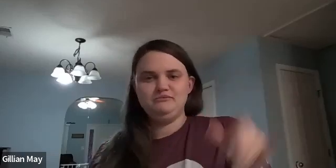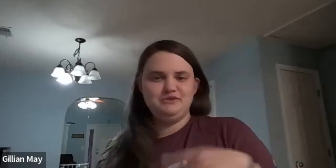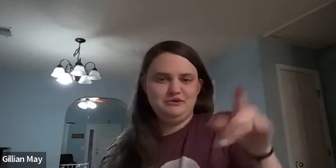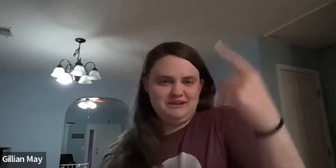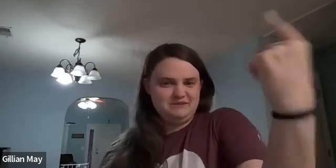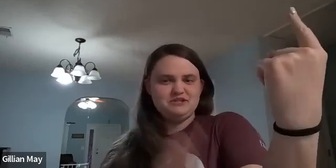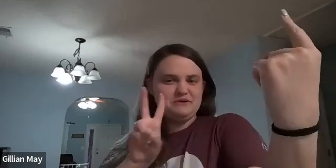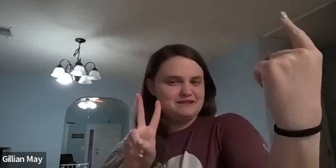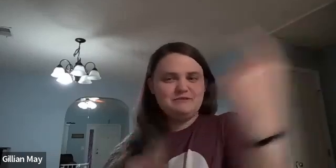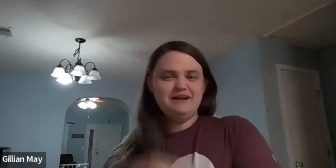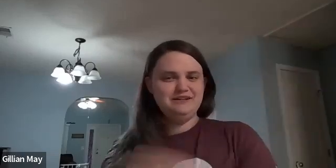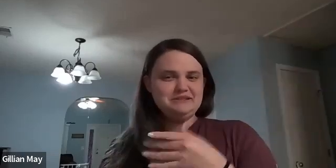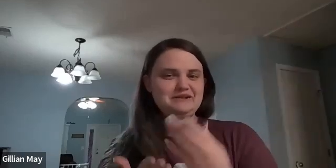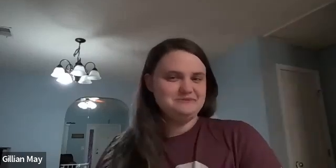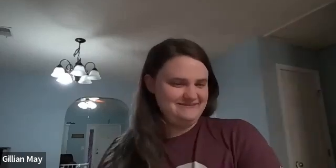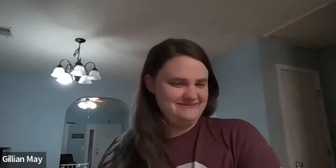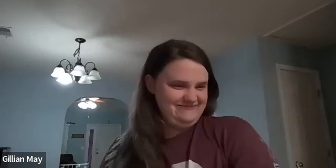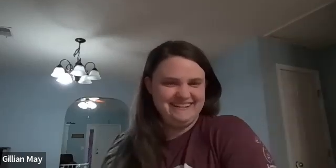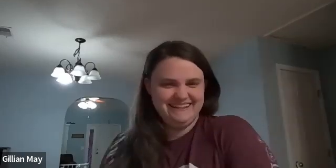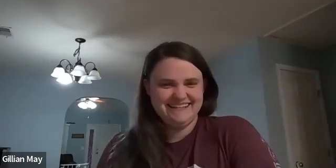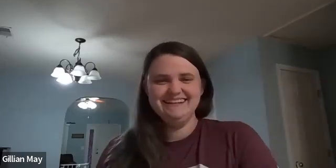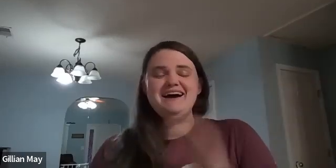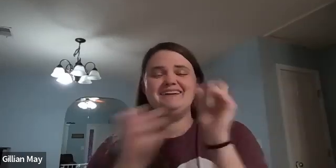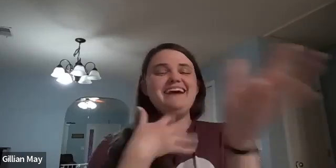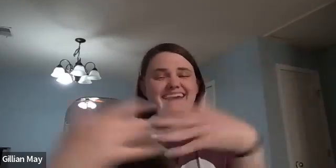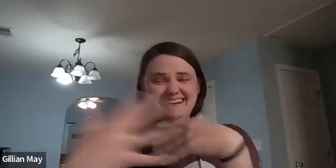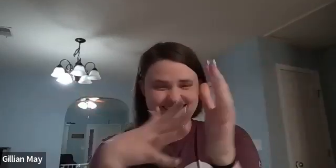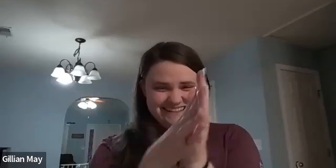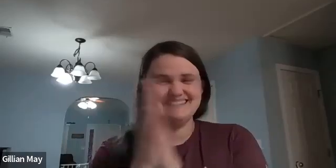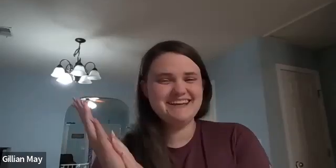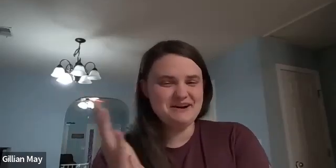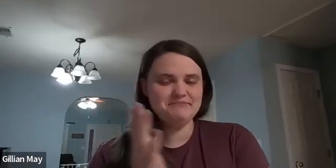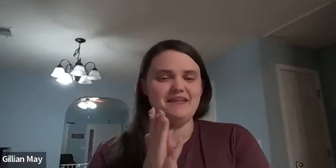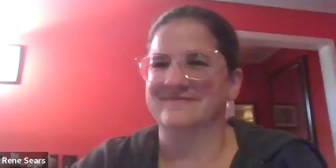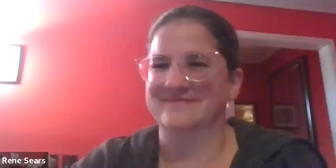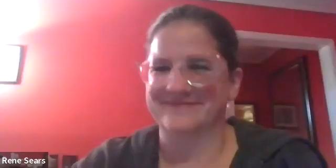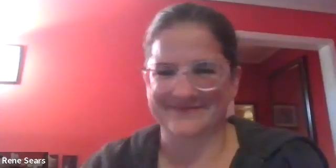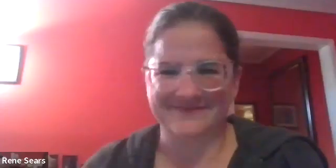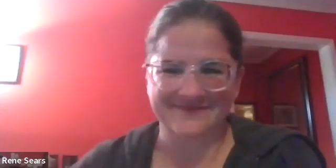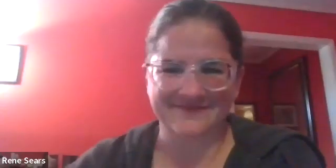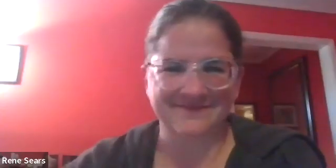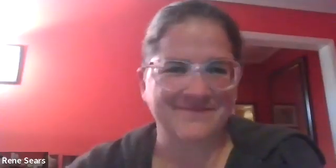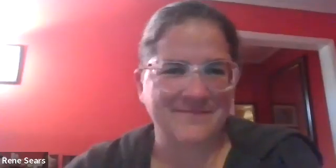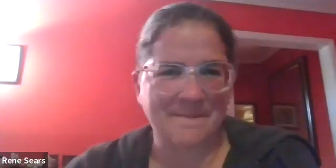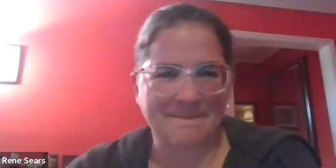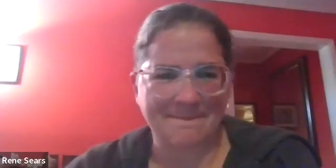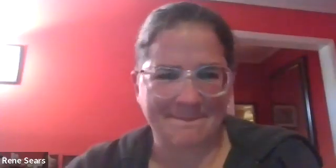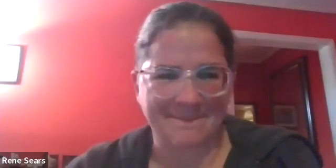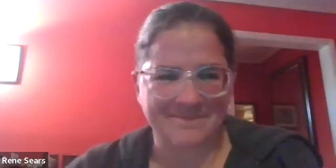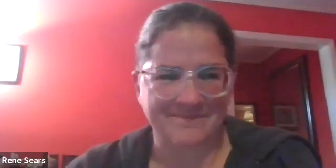you don't, because it'd be 2 against 1. You would lose. Okay. Anyways, so we're gonna first start with the sign